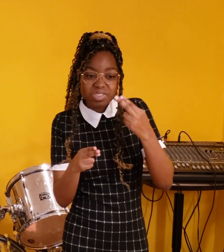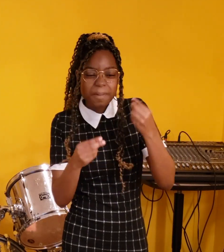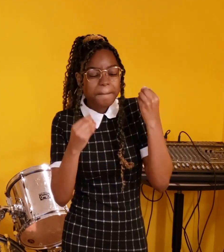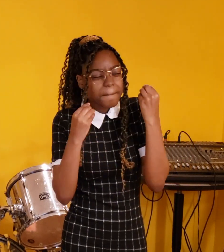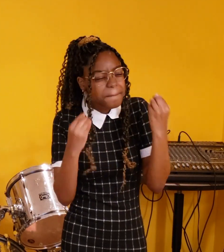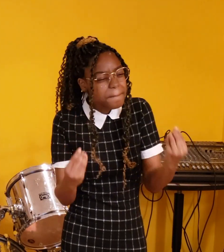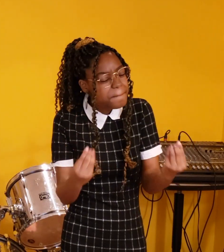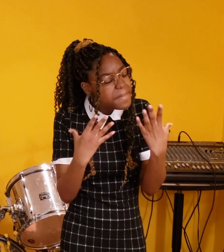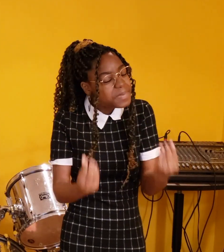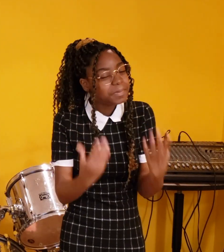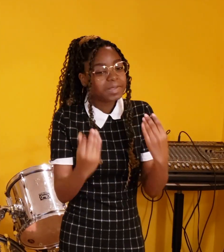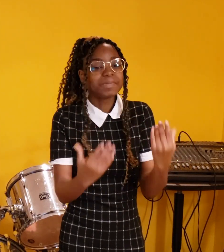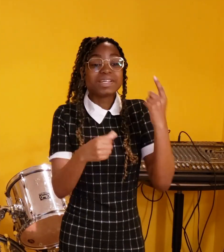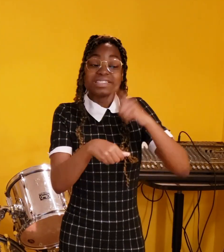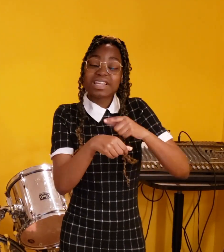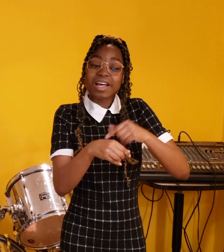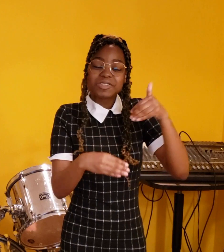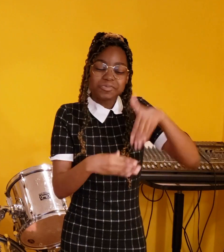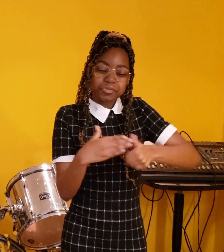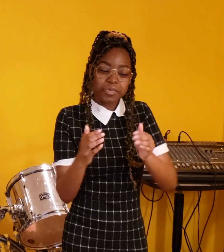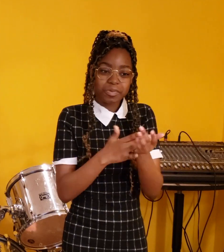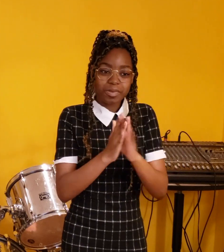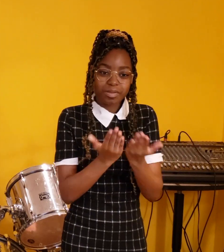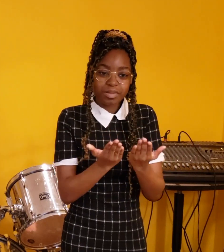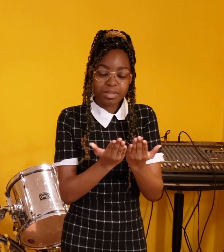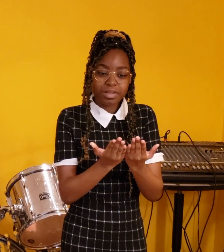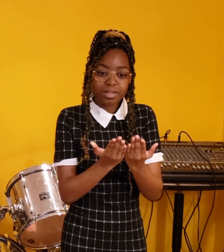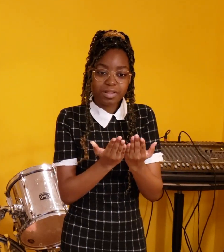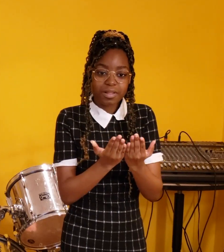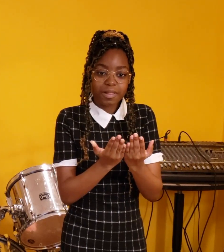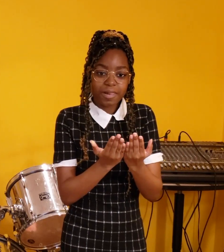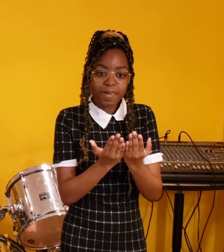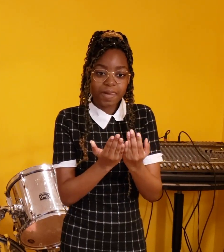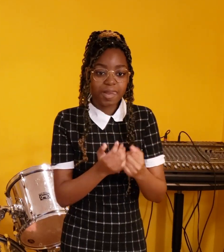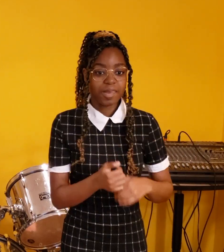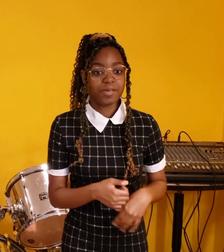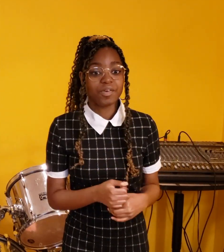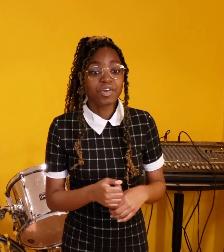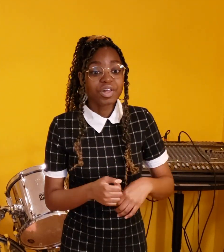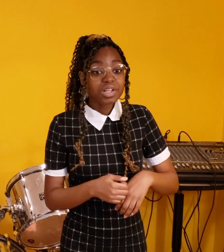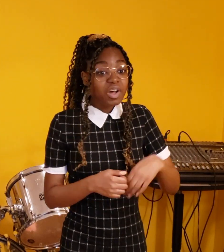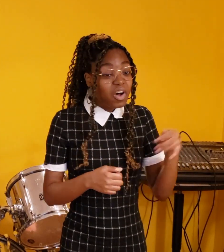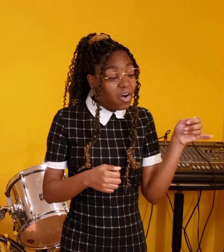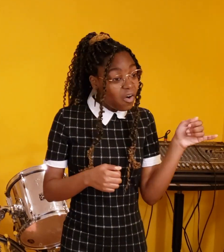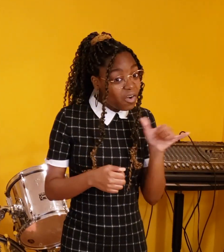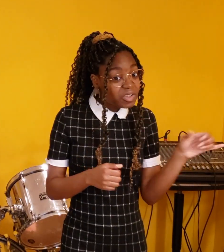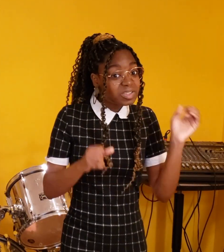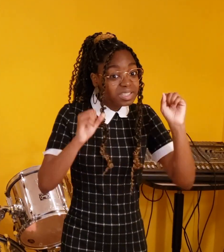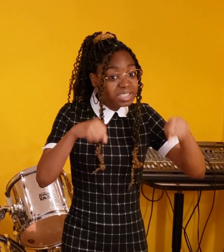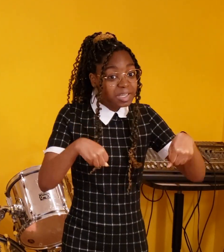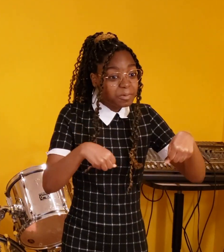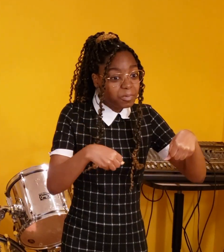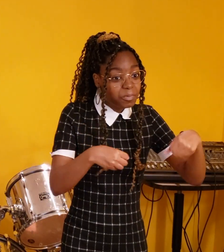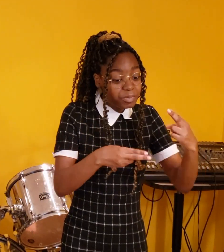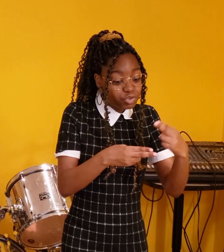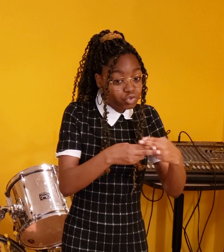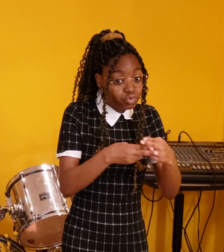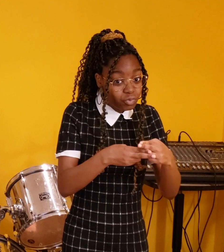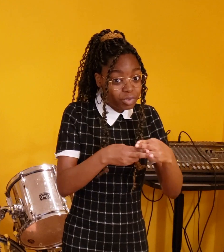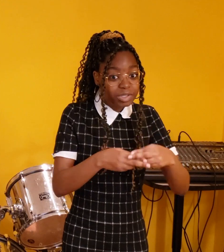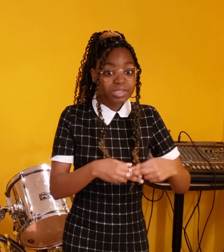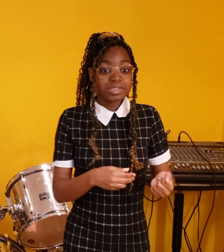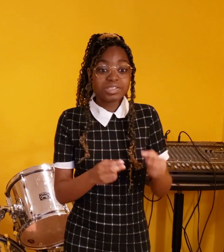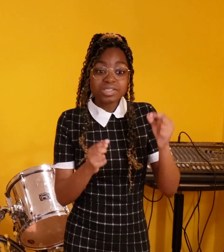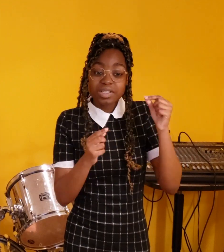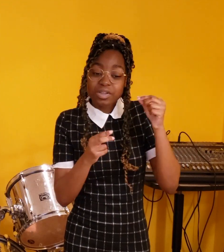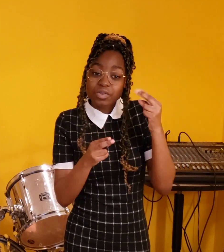know, importantly, really, when it is shortened to L, E-L-L, it portrays and shows